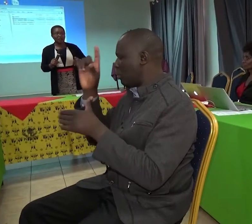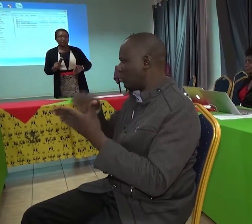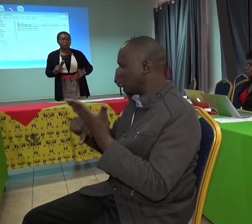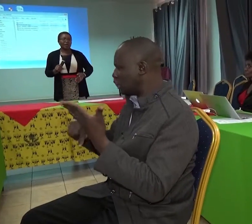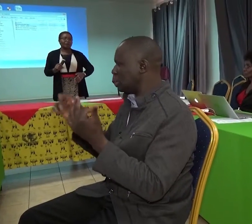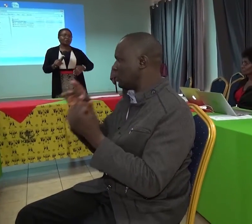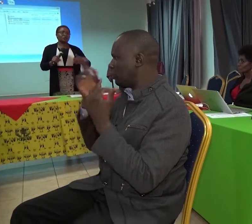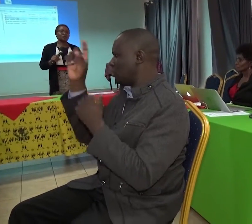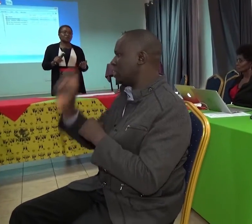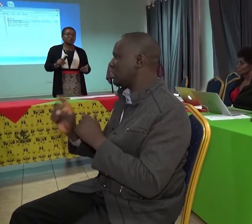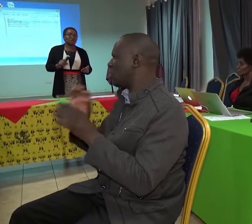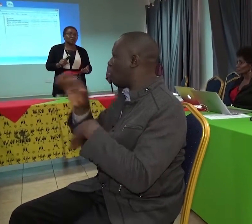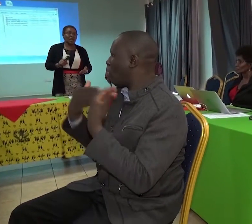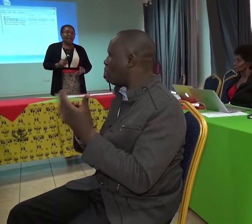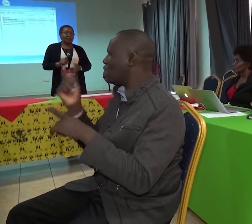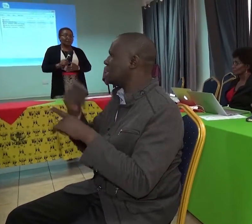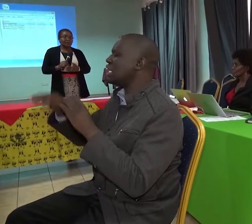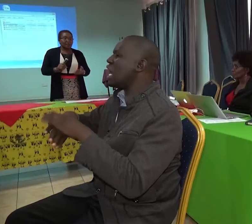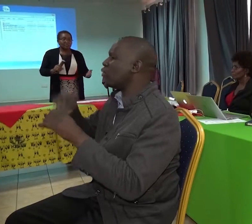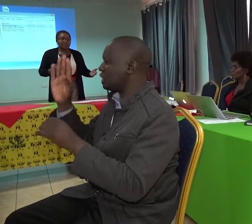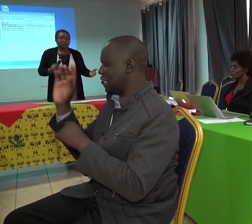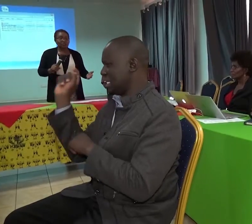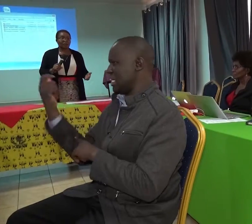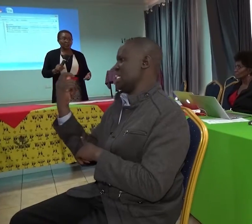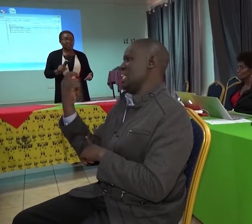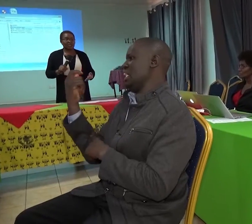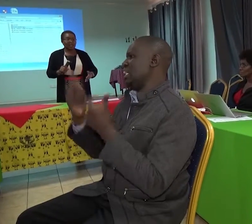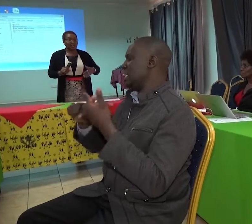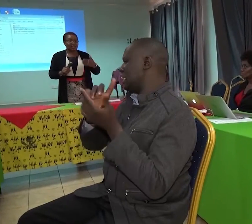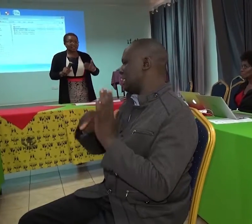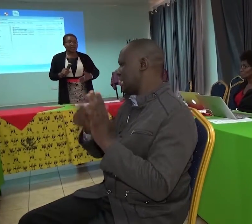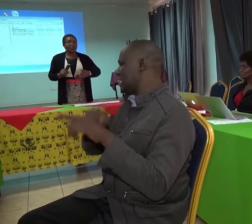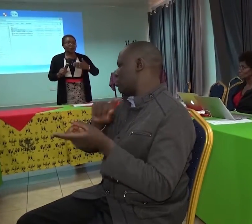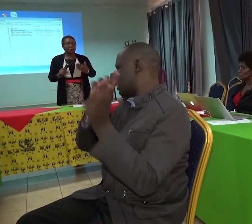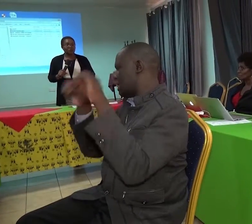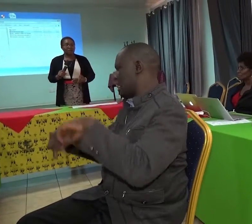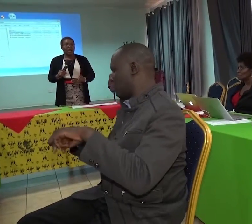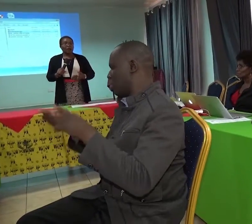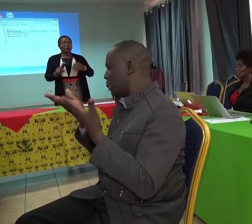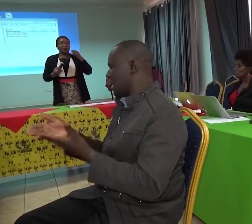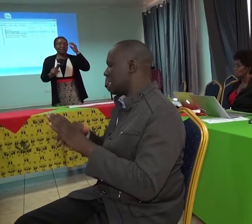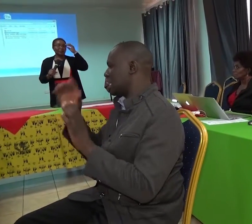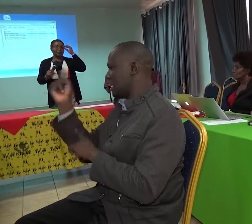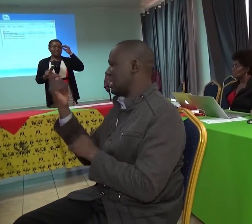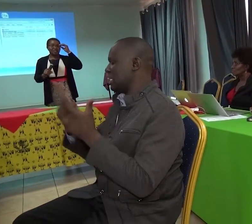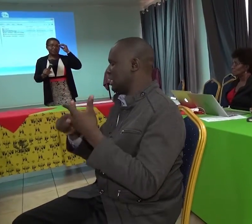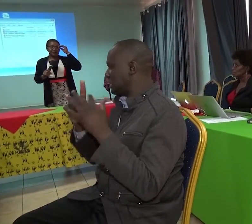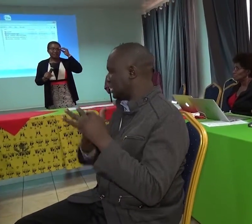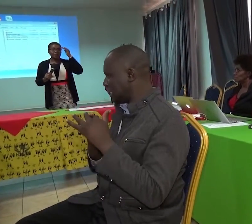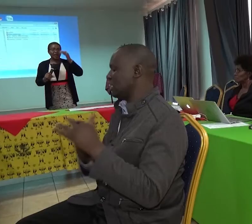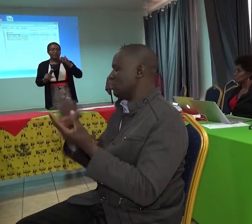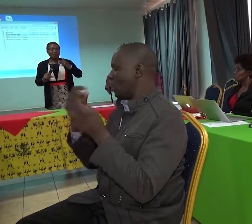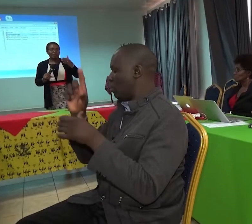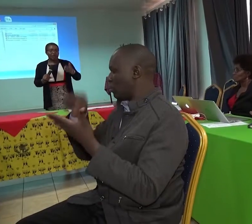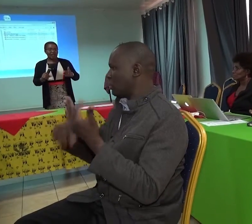new areas, who had heard about inclusive education, then started talking about it, and then that is how we moved. Let's appreciate the fact